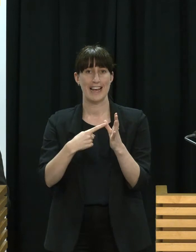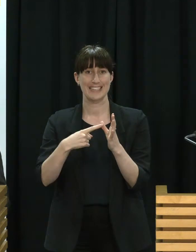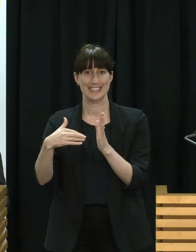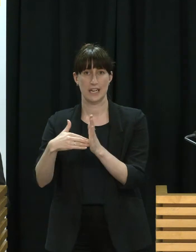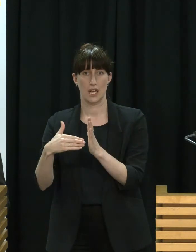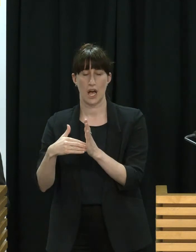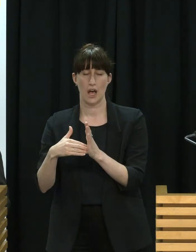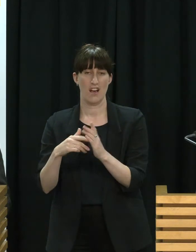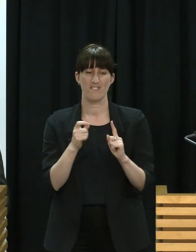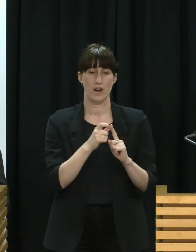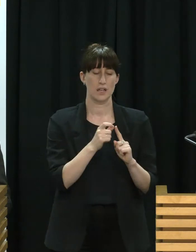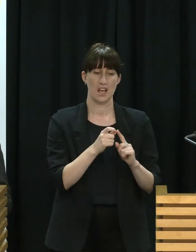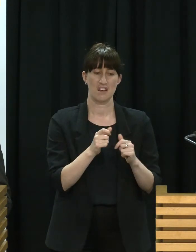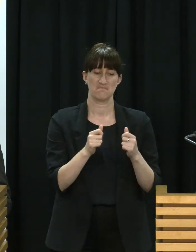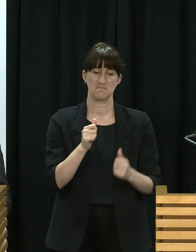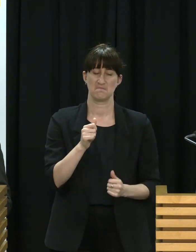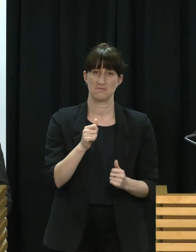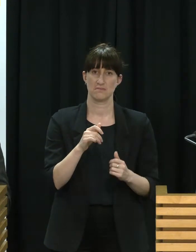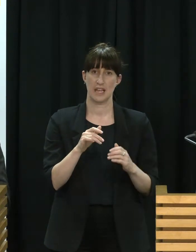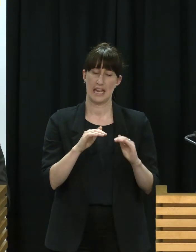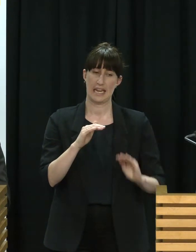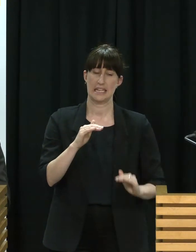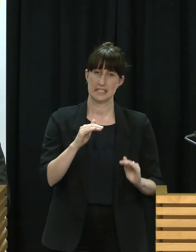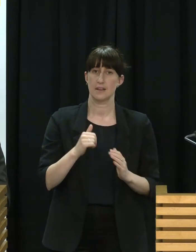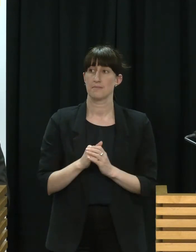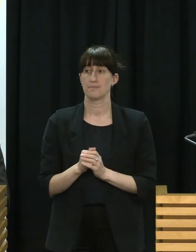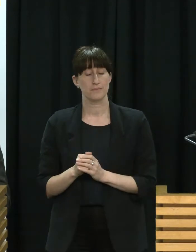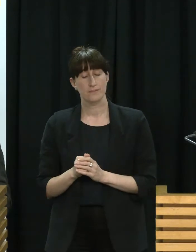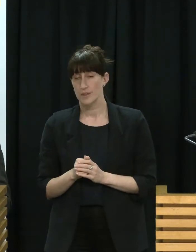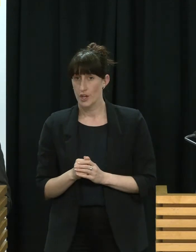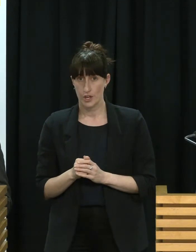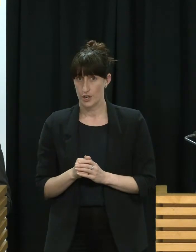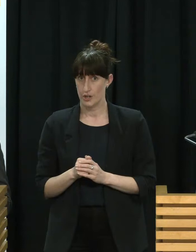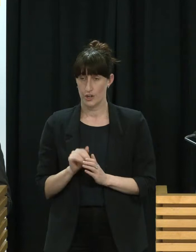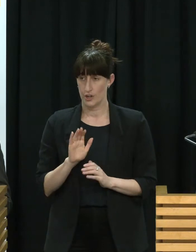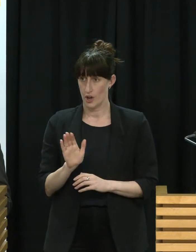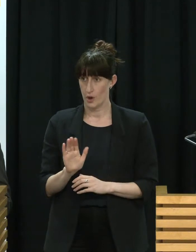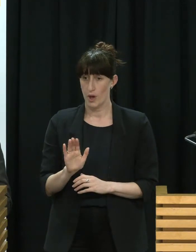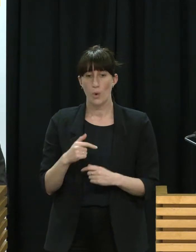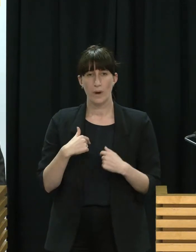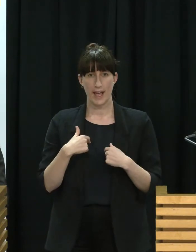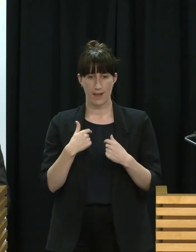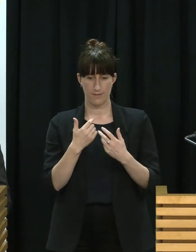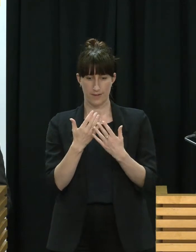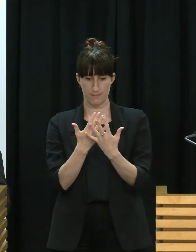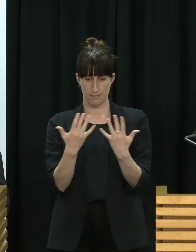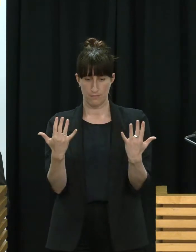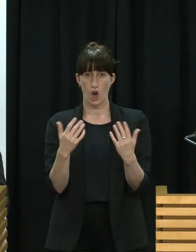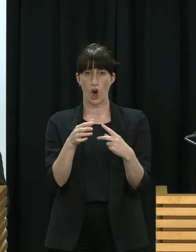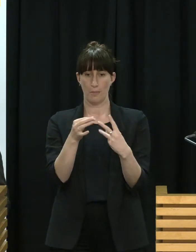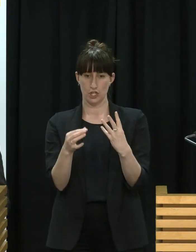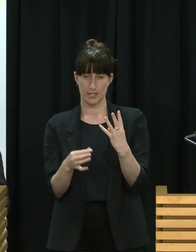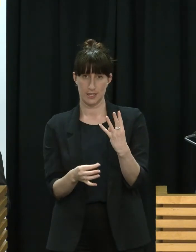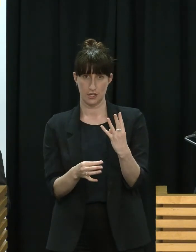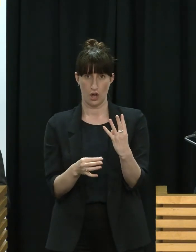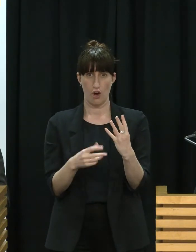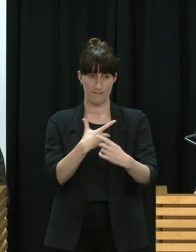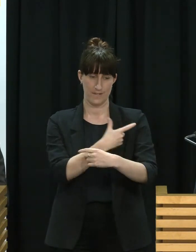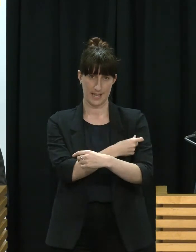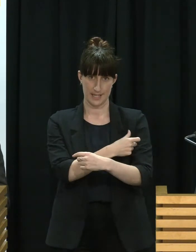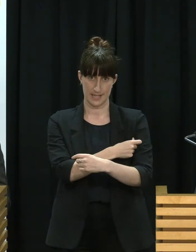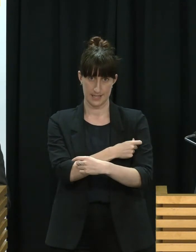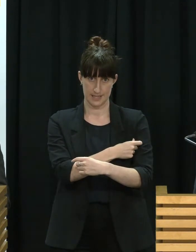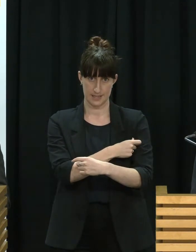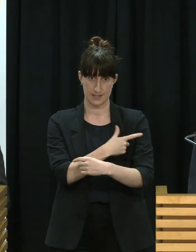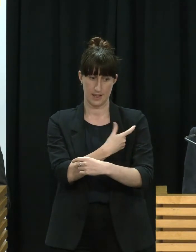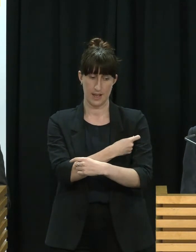that in the nature of what we were talking about at the time. We had a bunch of vaccines under development. None of them at that point had come to the market.